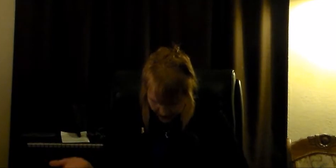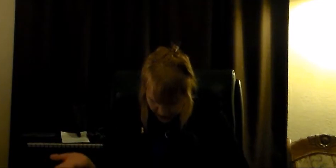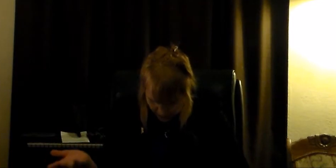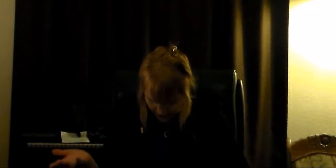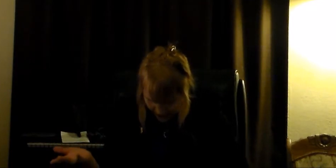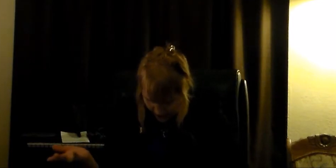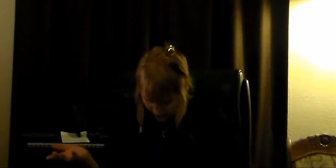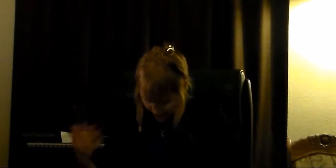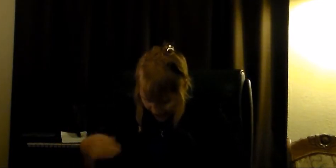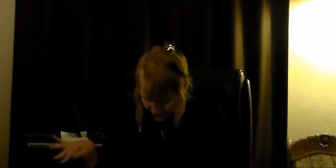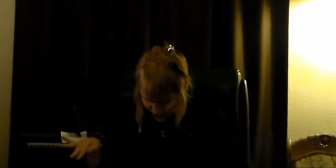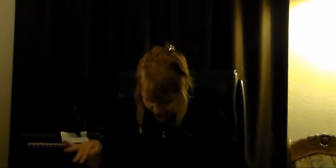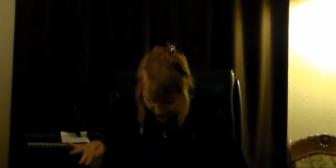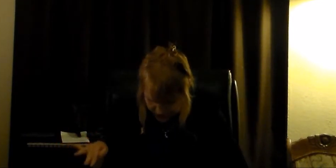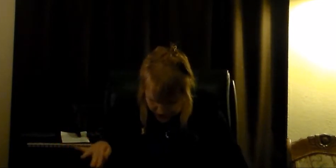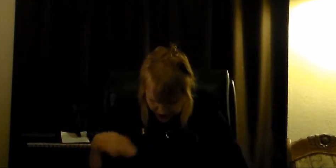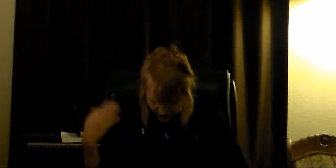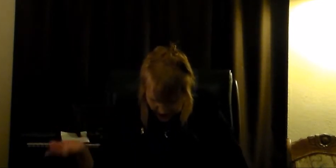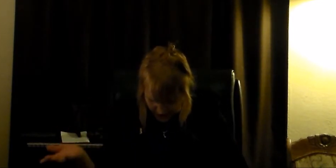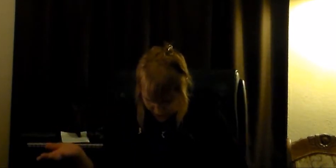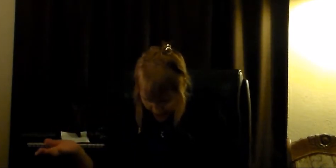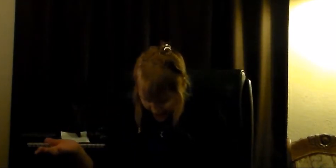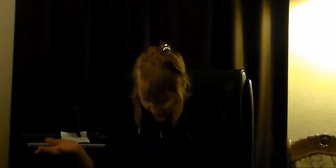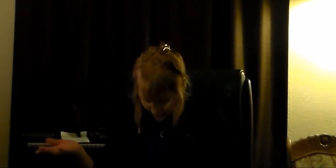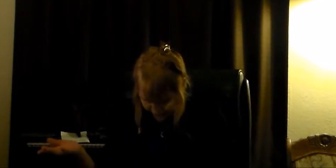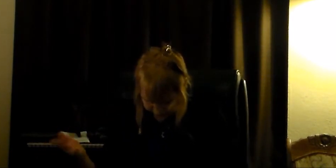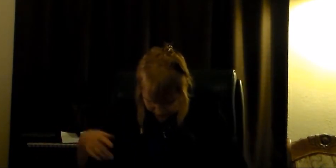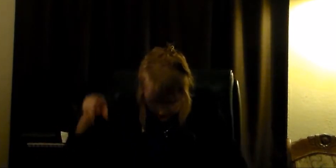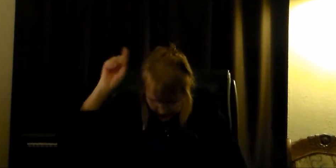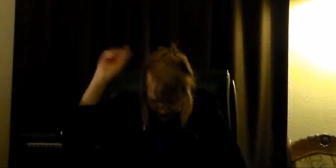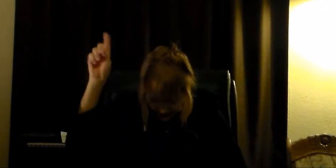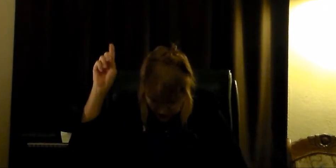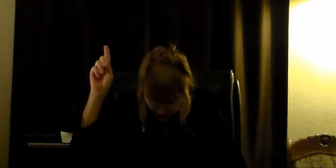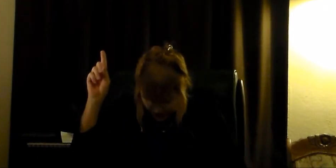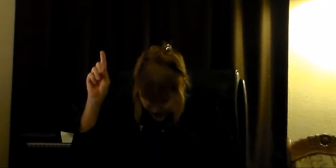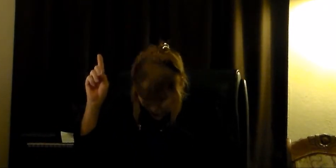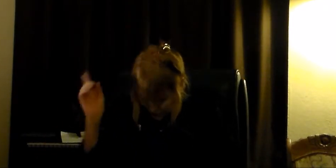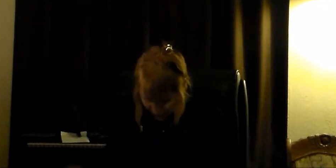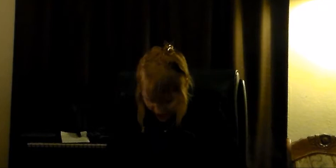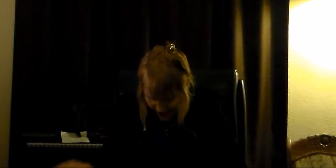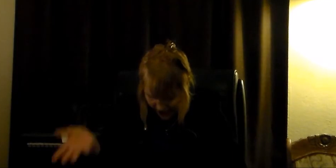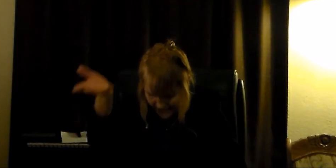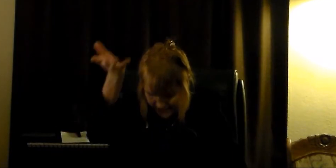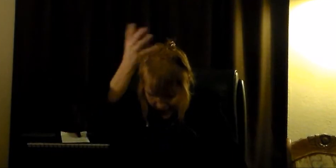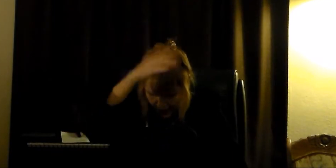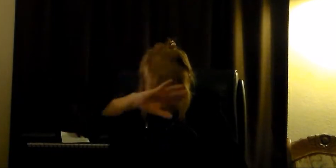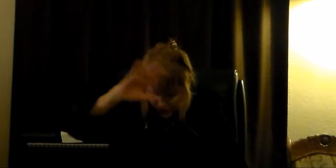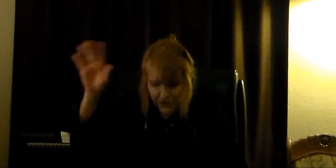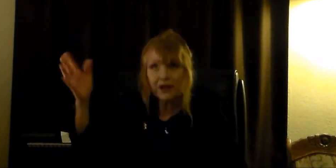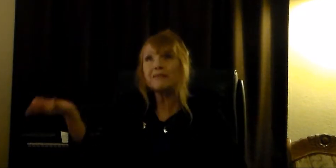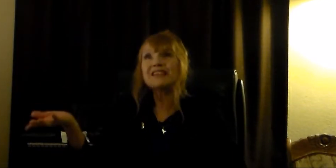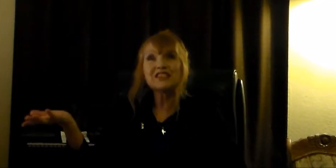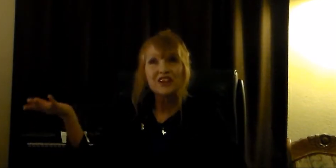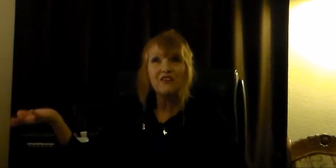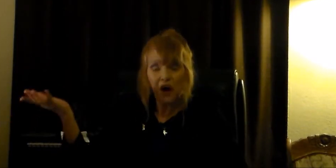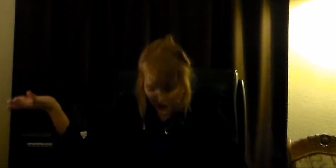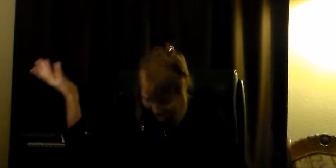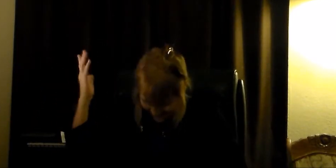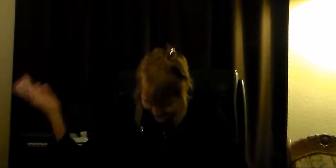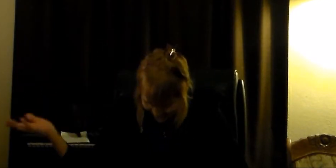as well, and judged then as well. His righteous will rise and be with him in his new holy